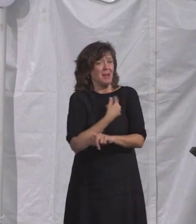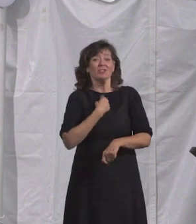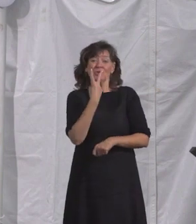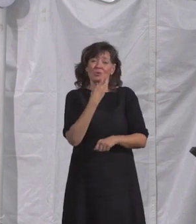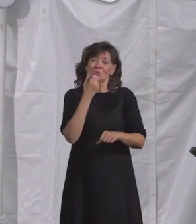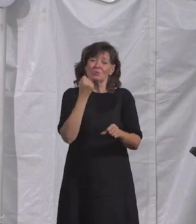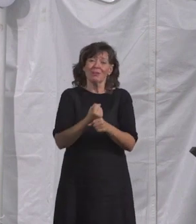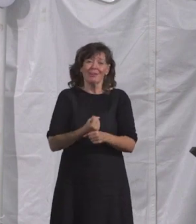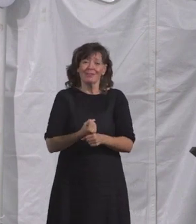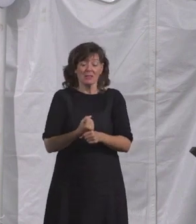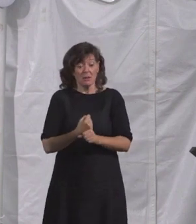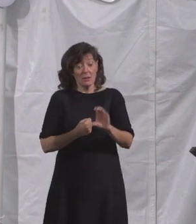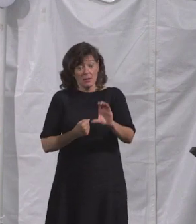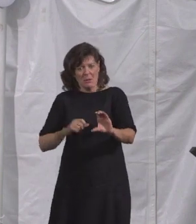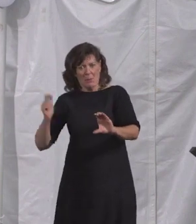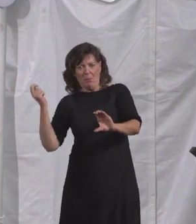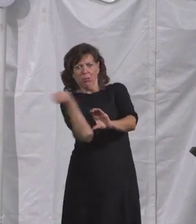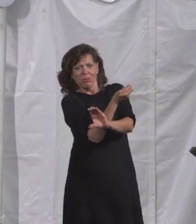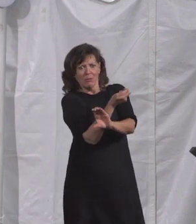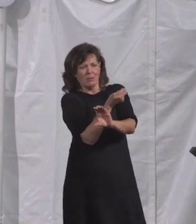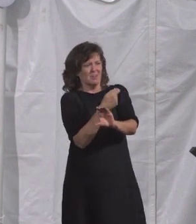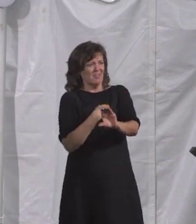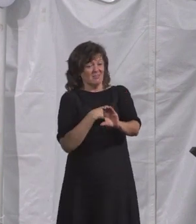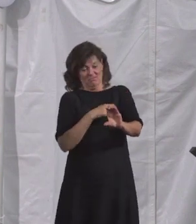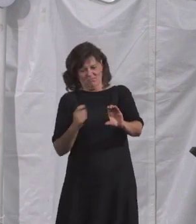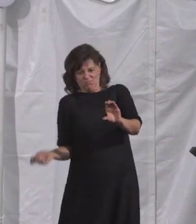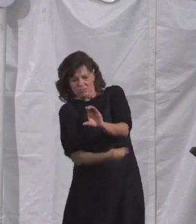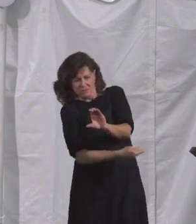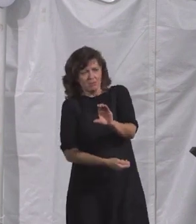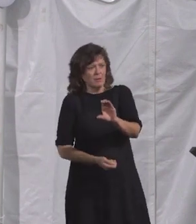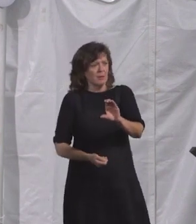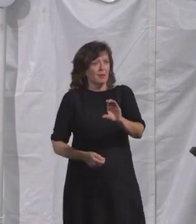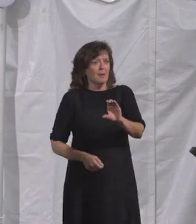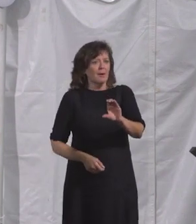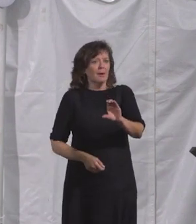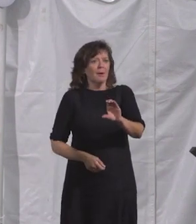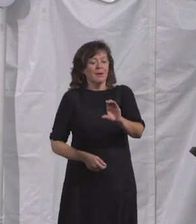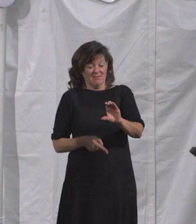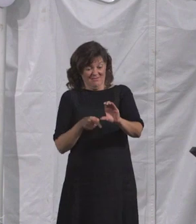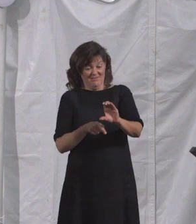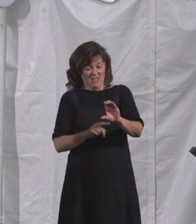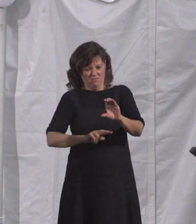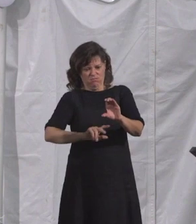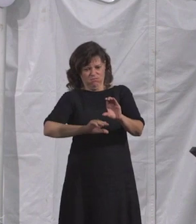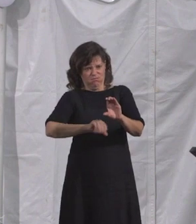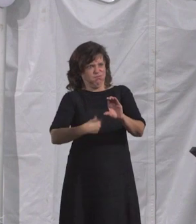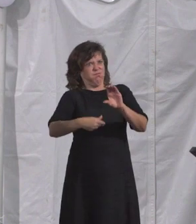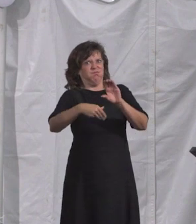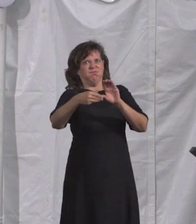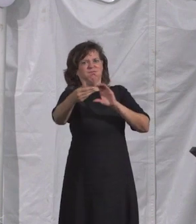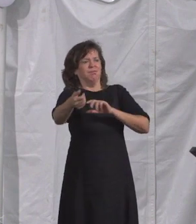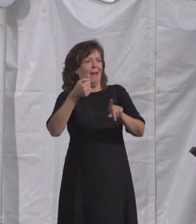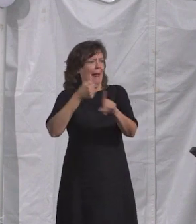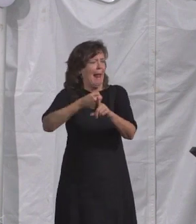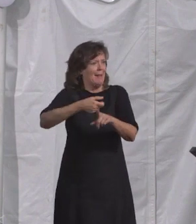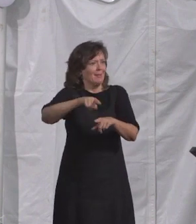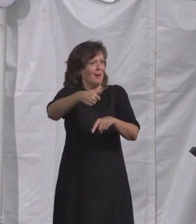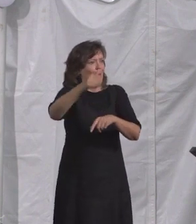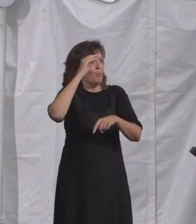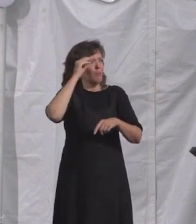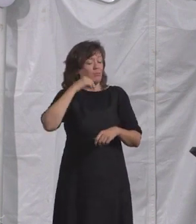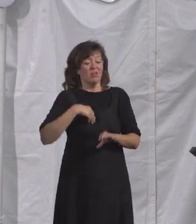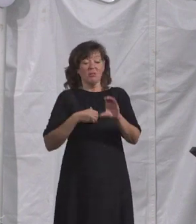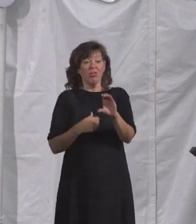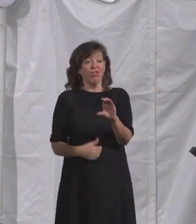He went over the ball, the little rubber thing under the ball. He sent that over the second baseman's head on several occasions. But the ball just